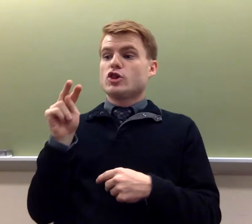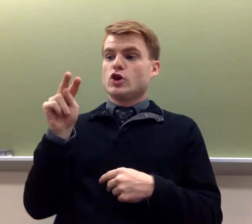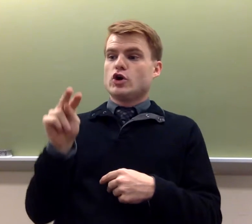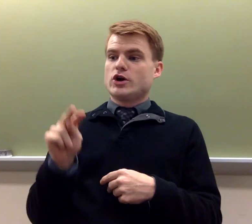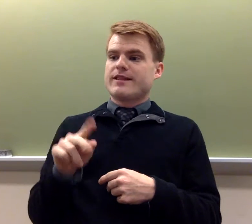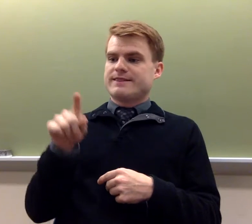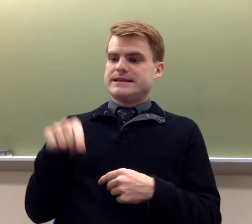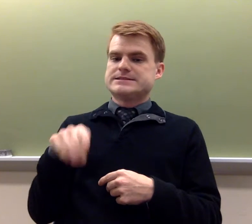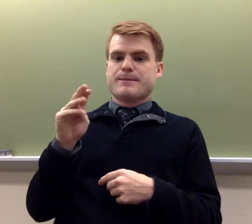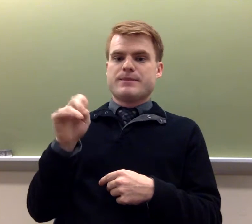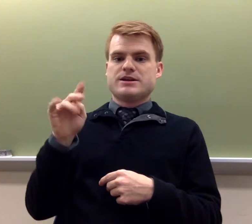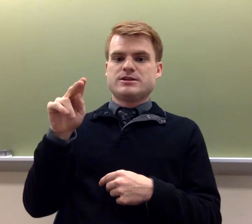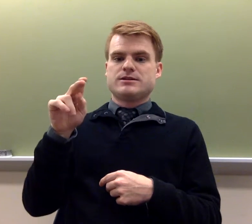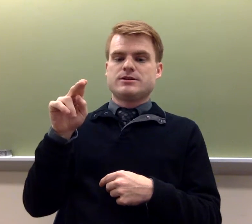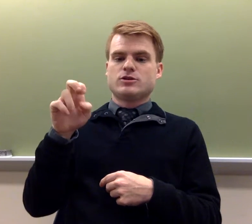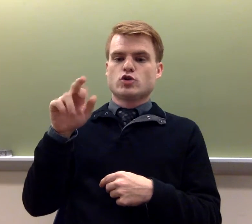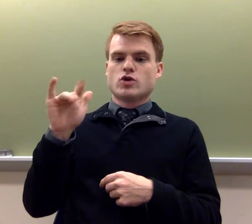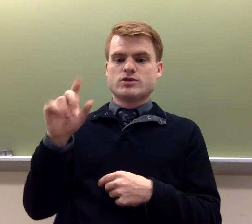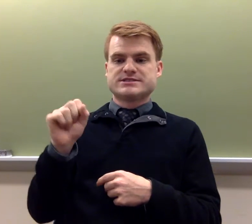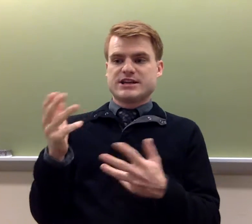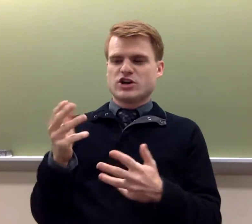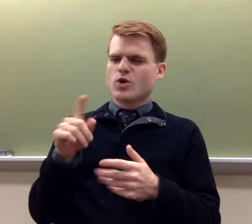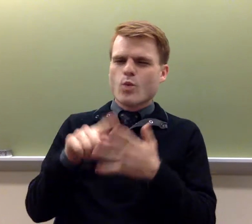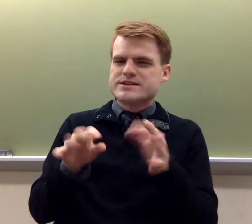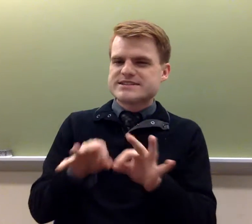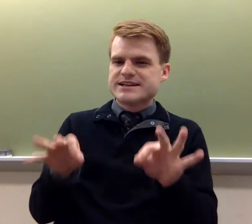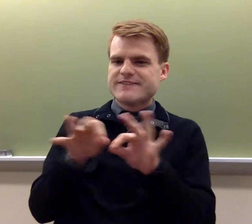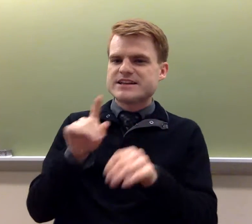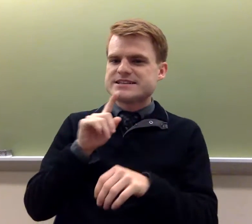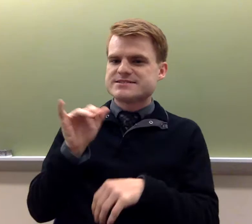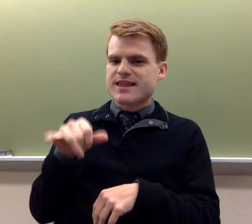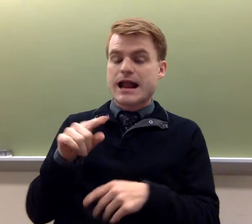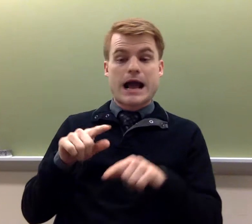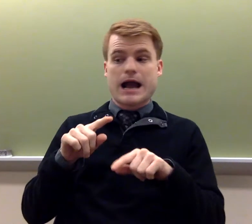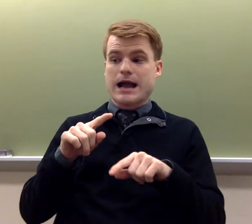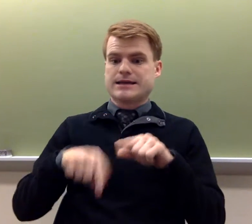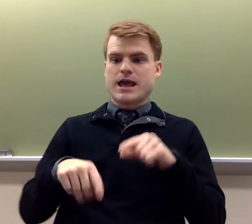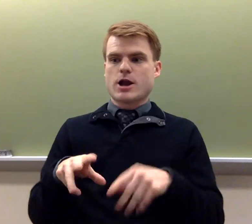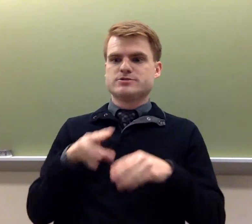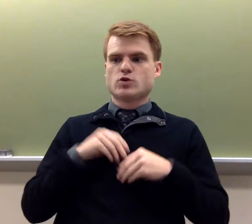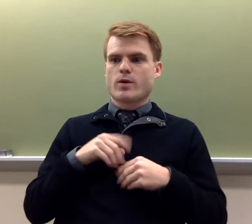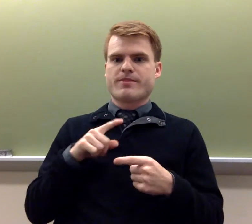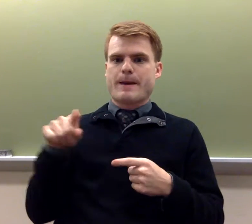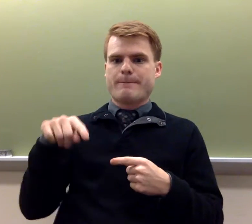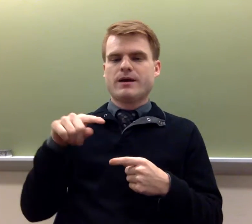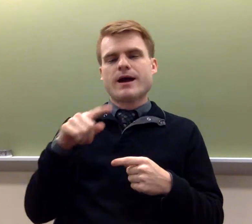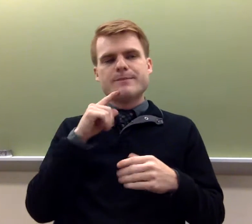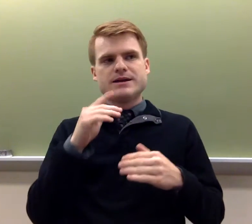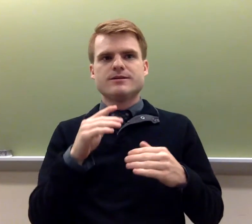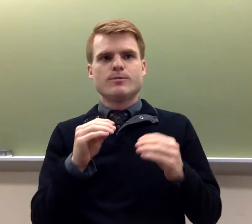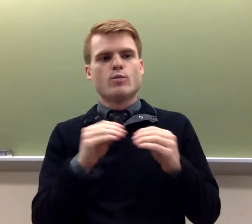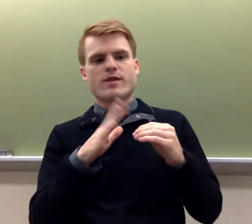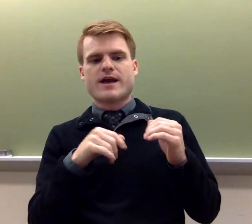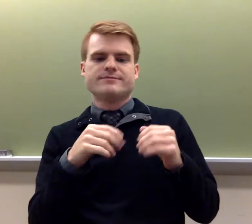here, what significance is that? So I can't absorb, above the sperm and the egg situation, or I can't